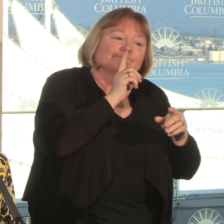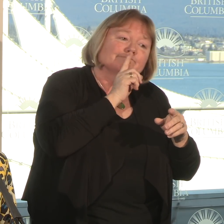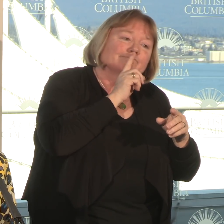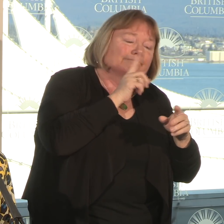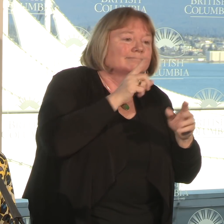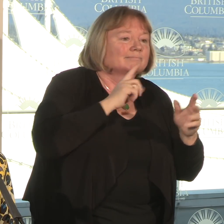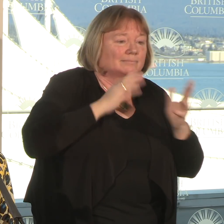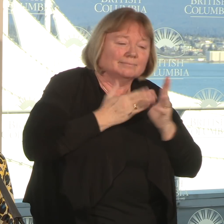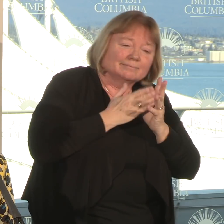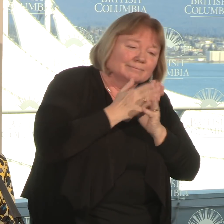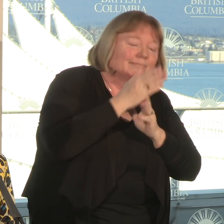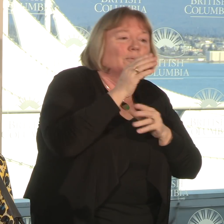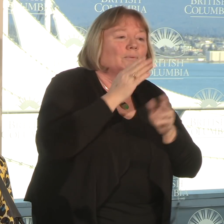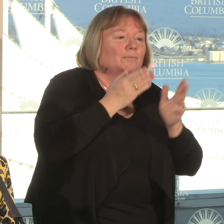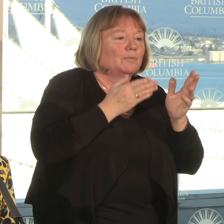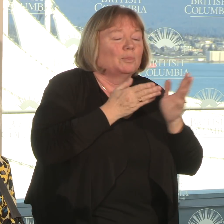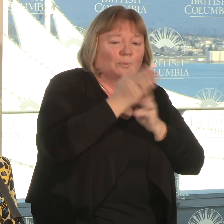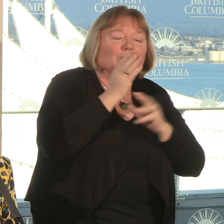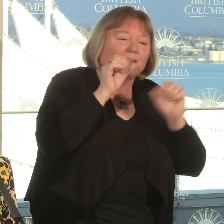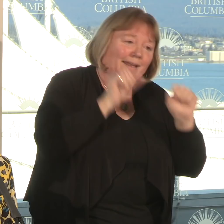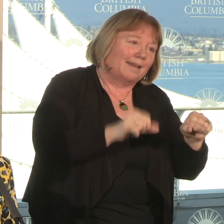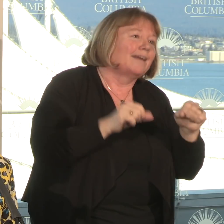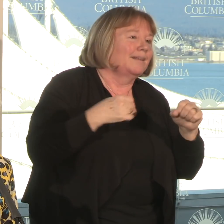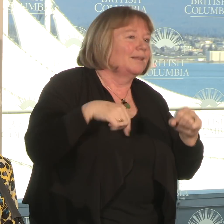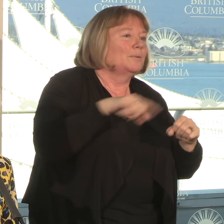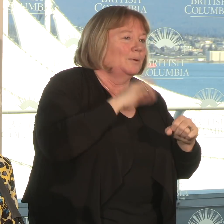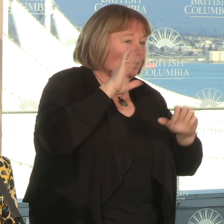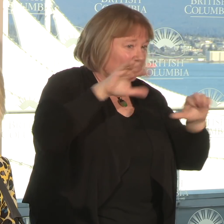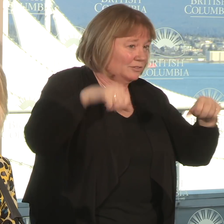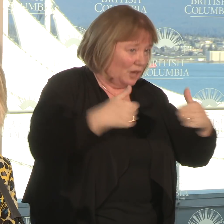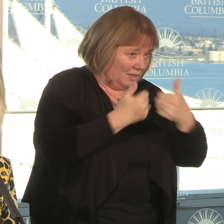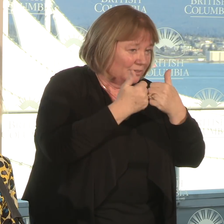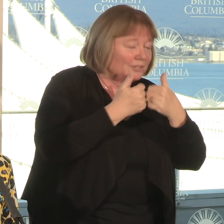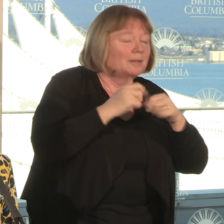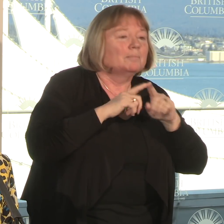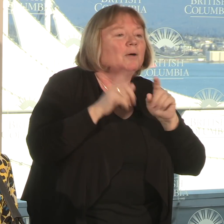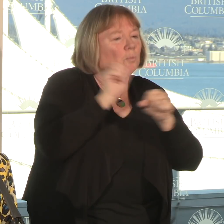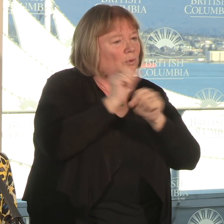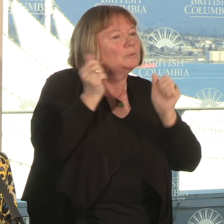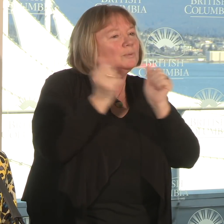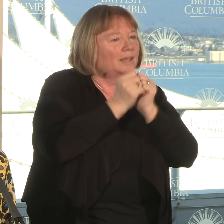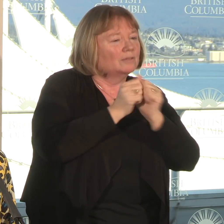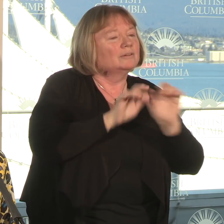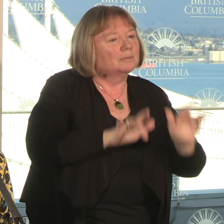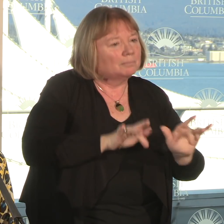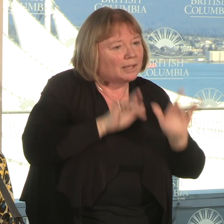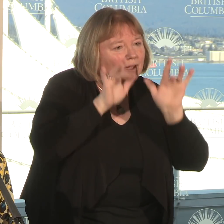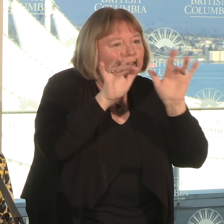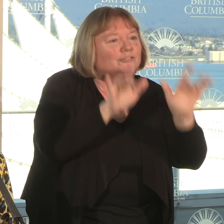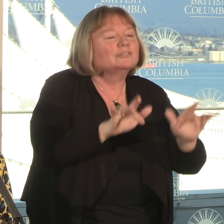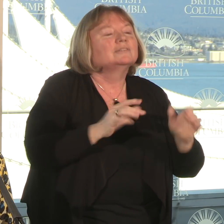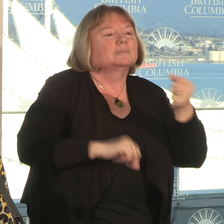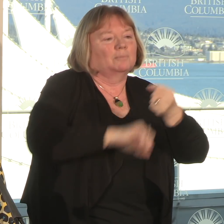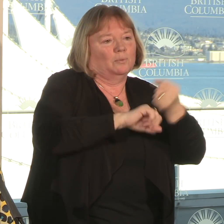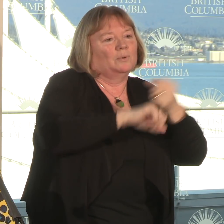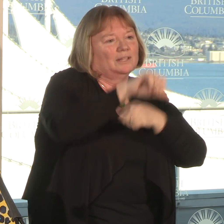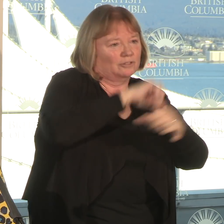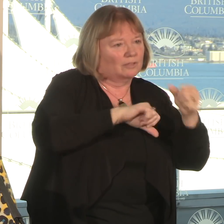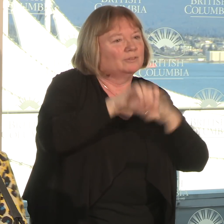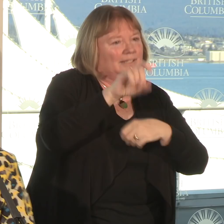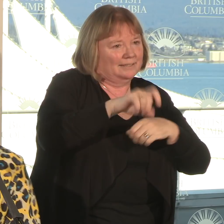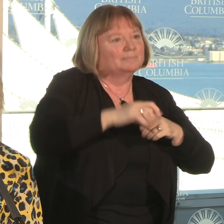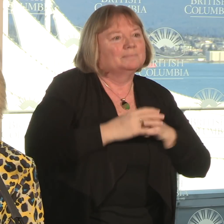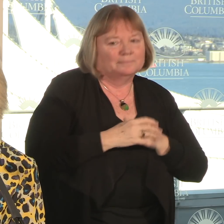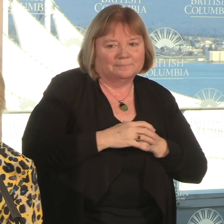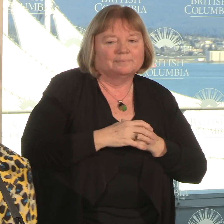us. But now's the time for working together. It's a time for compassion. It's a time for supporting each other. Thank